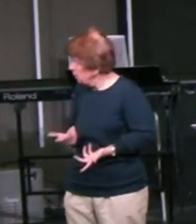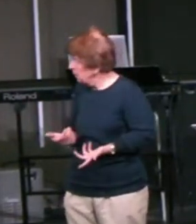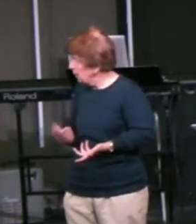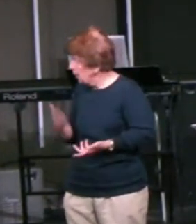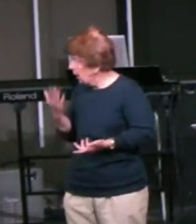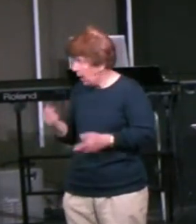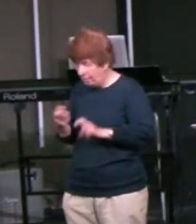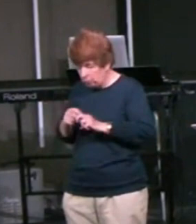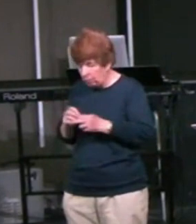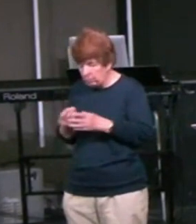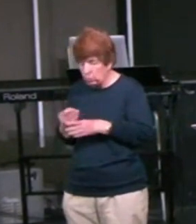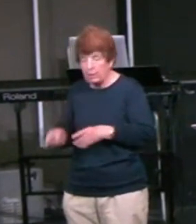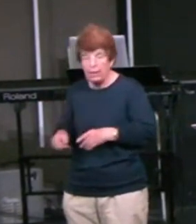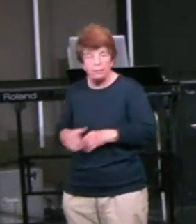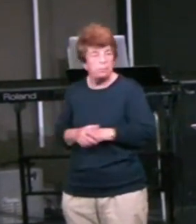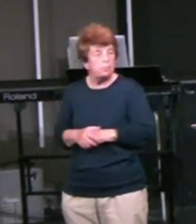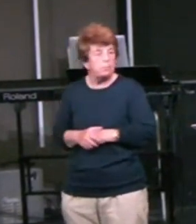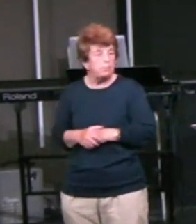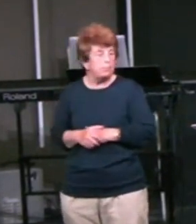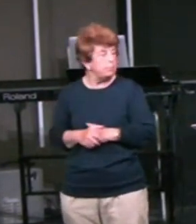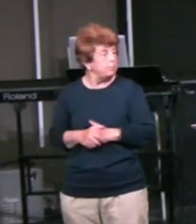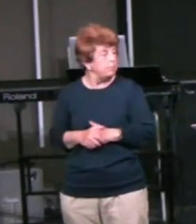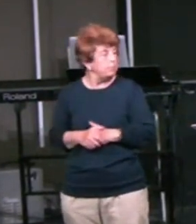I have problems with that.